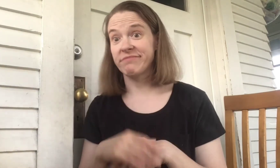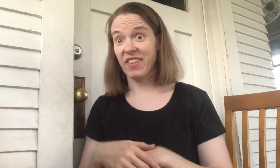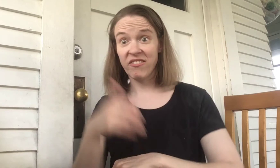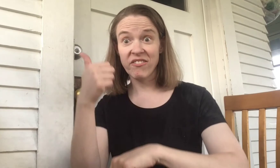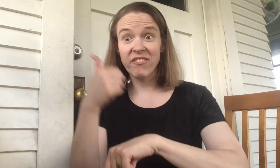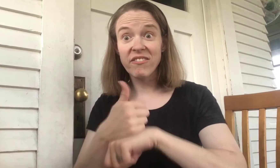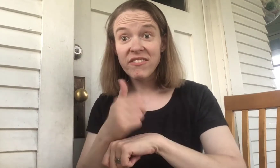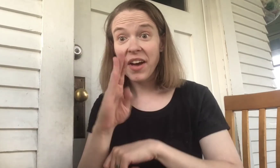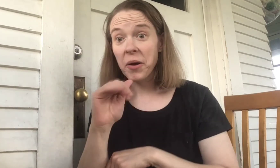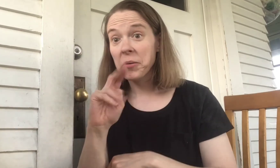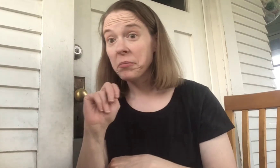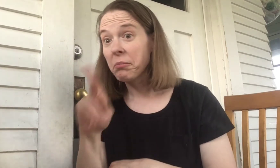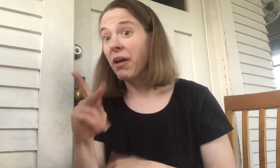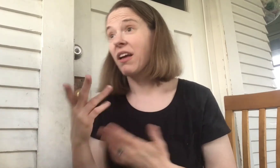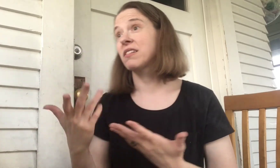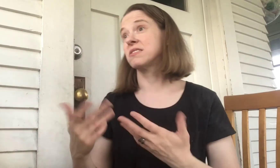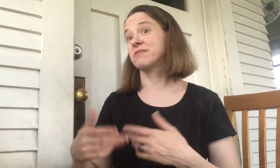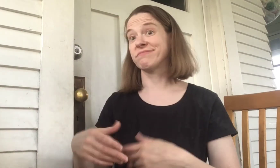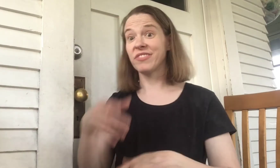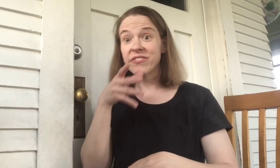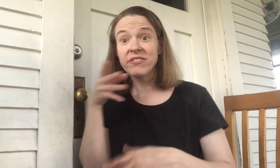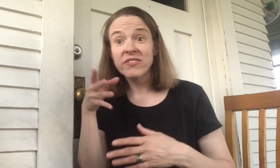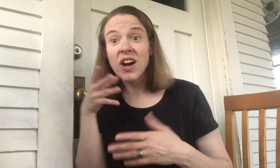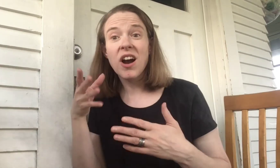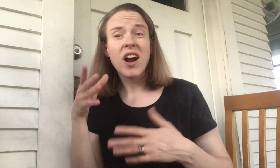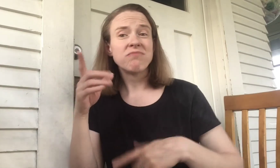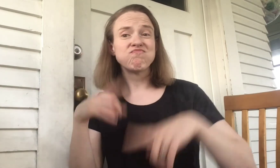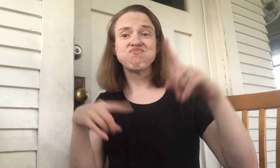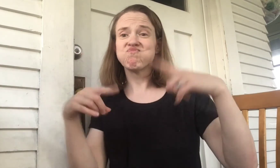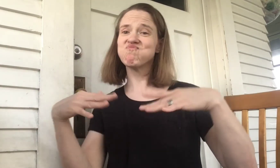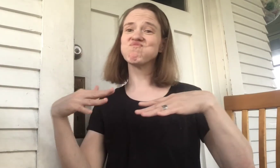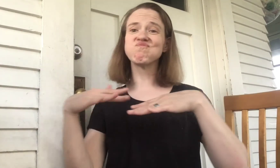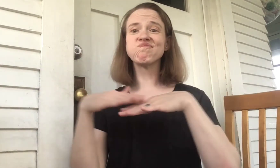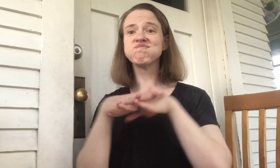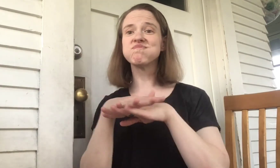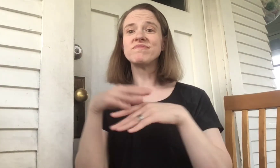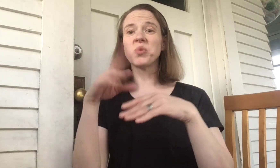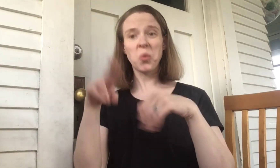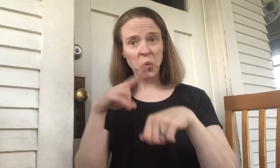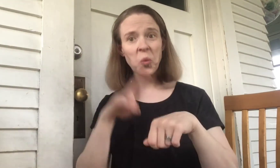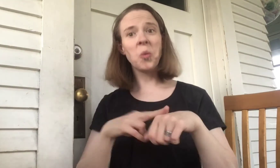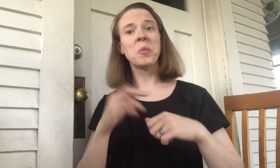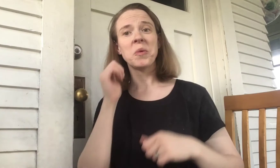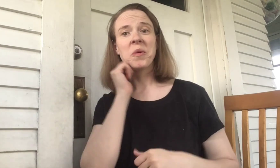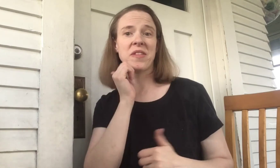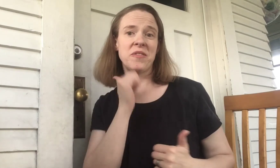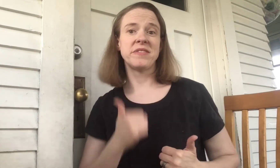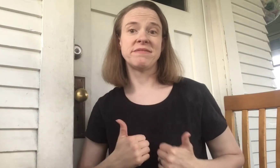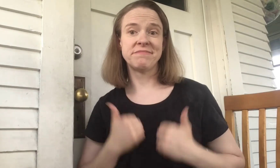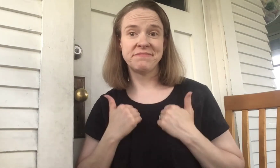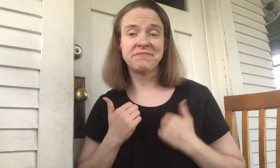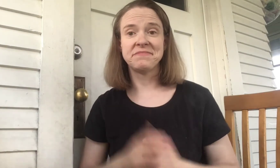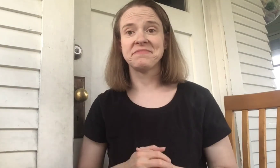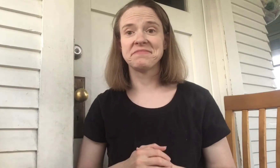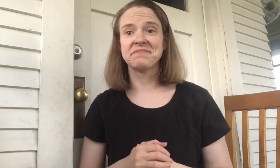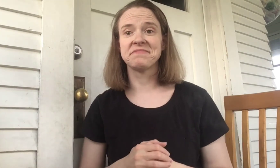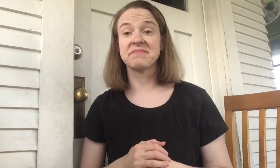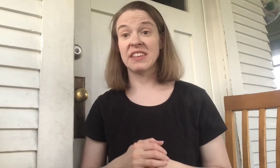were deaf business owners. Deaf people founded banks. They were farmers. They were integrated normally into everyday